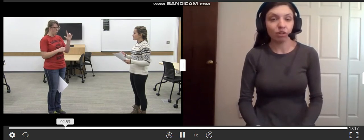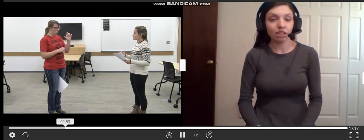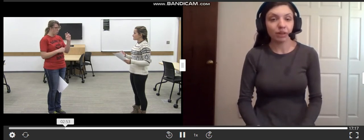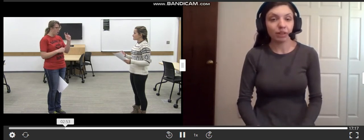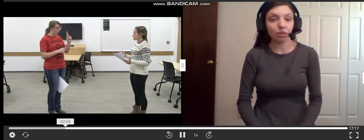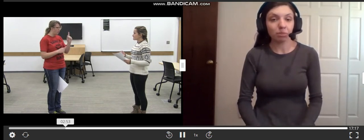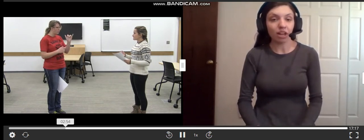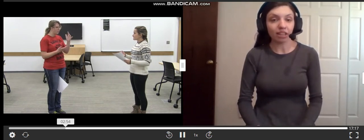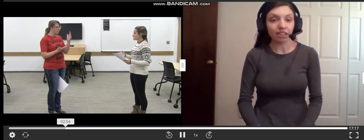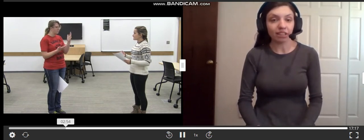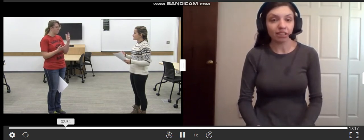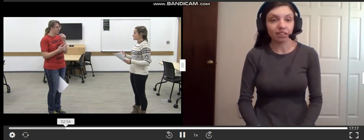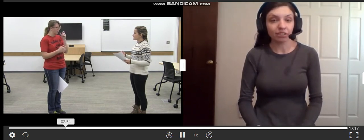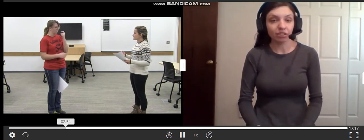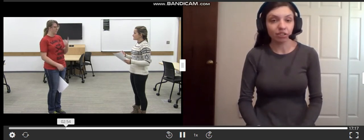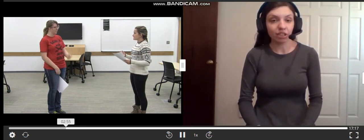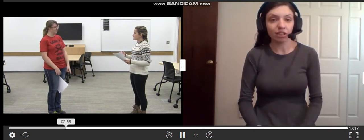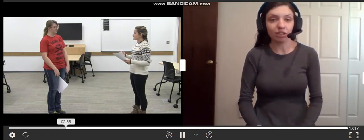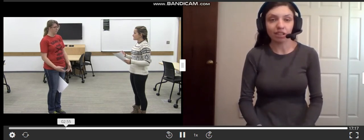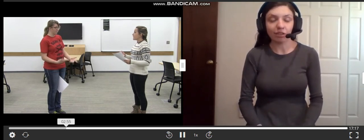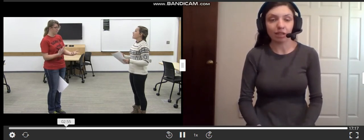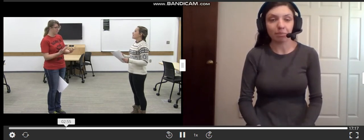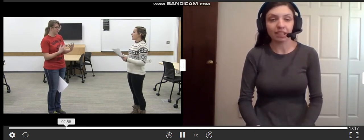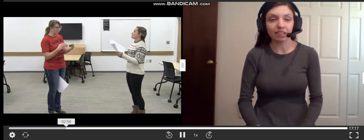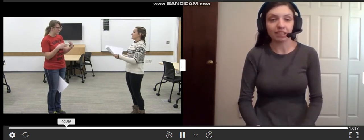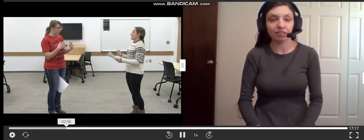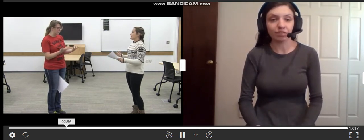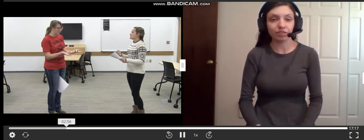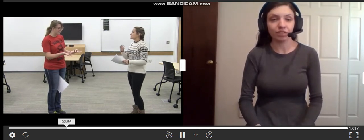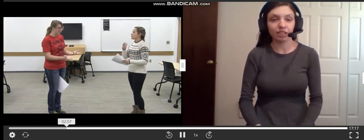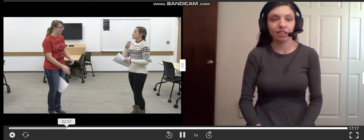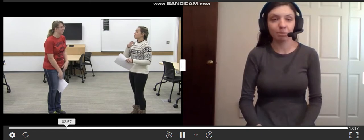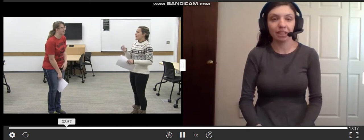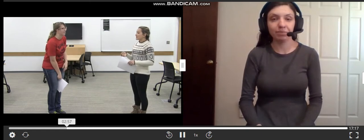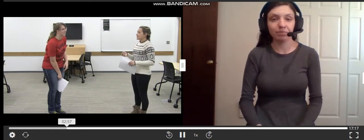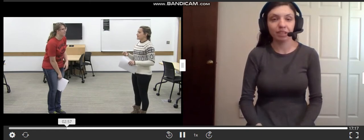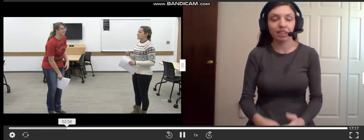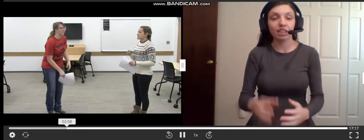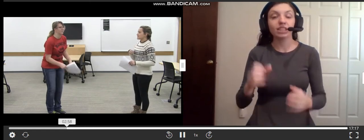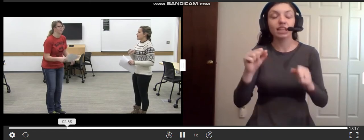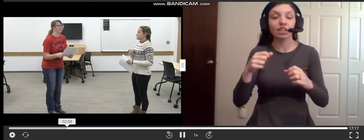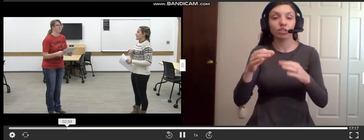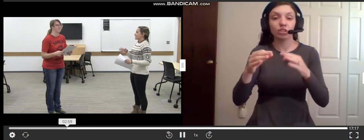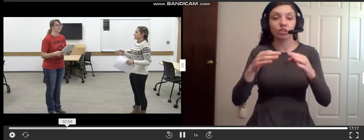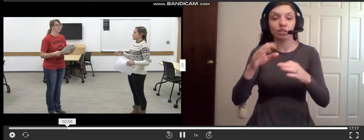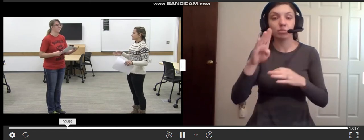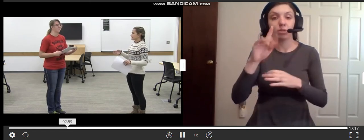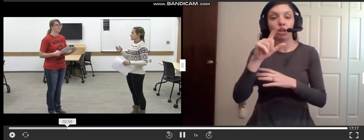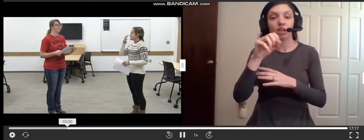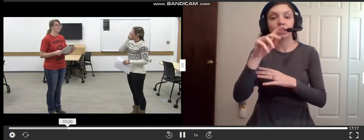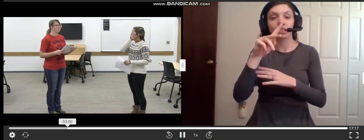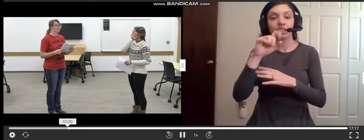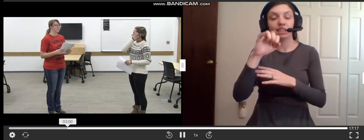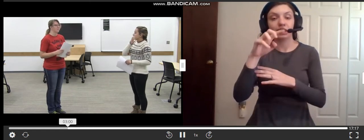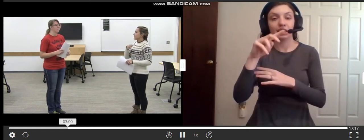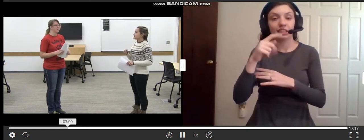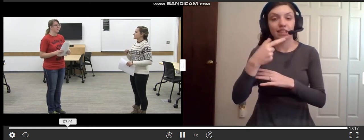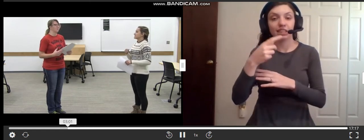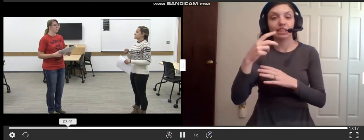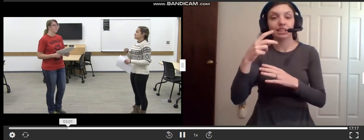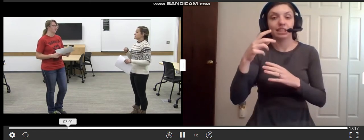I have a question about the word blocking. I don't understand what that means. Oh, yeah. So blocking is just a common actor's term.